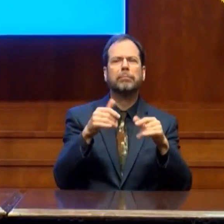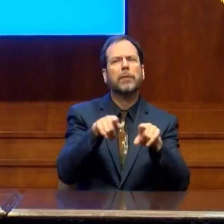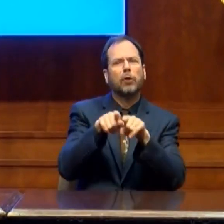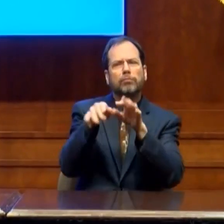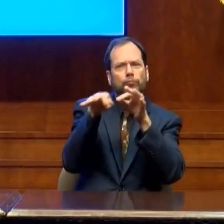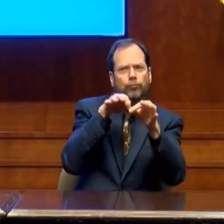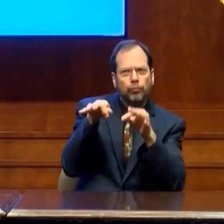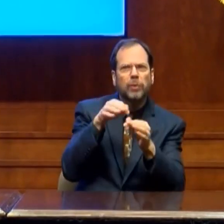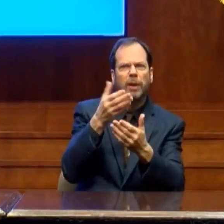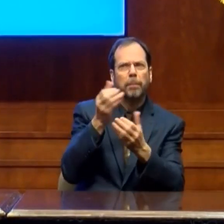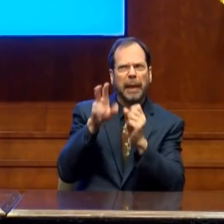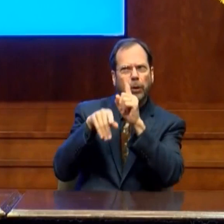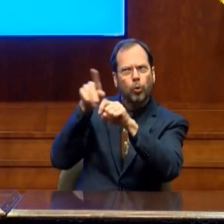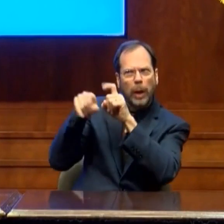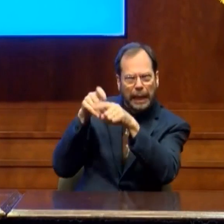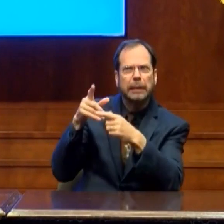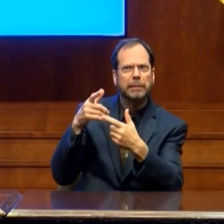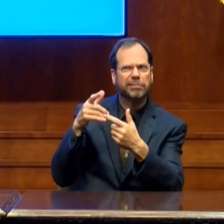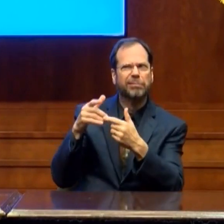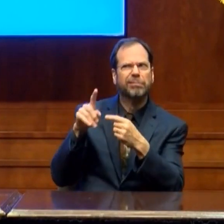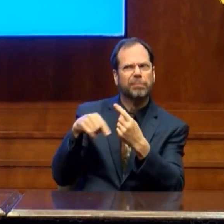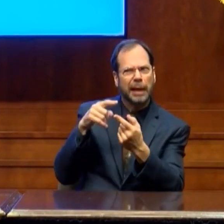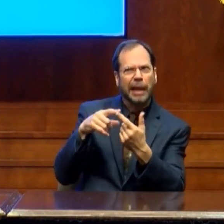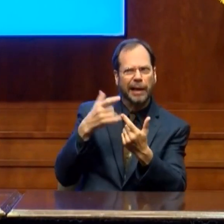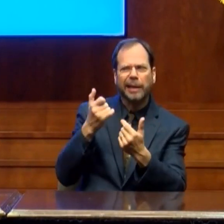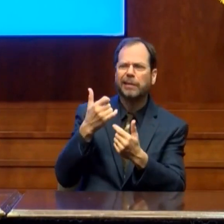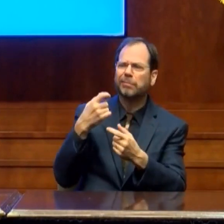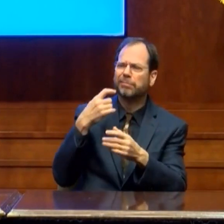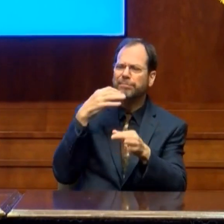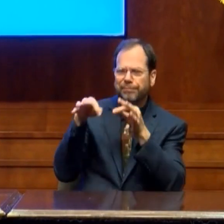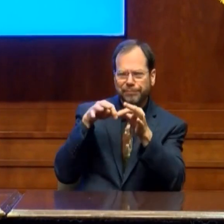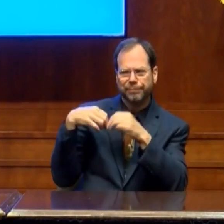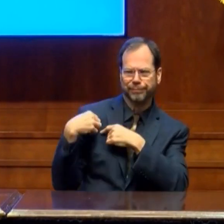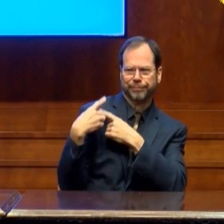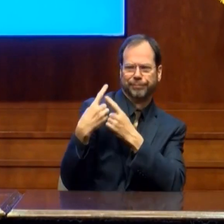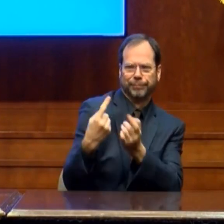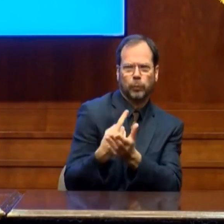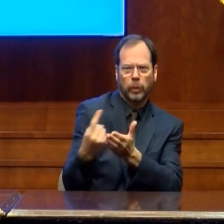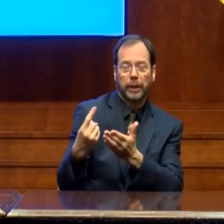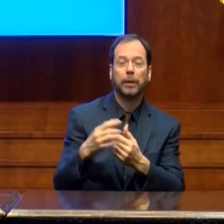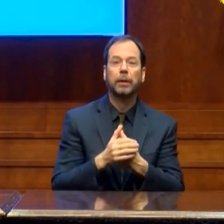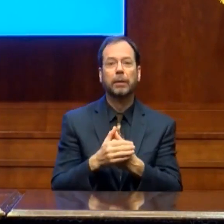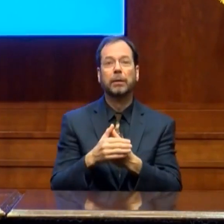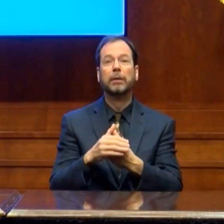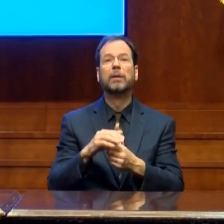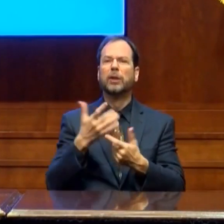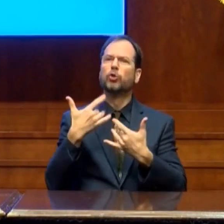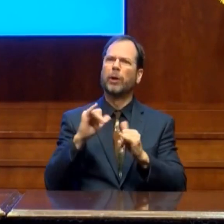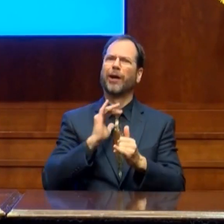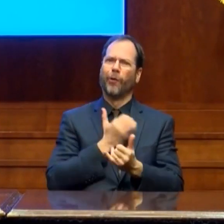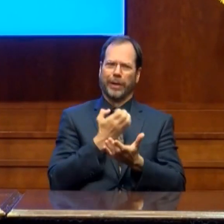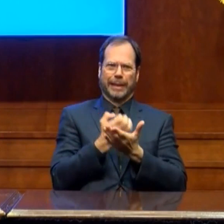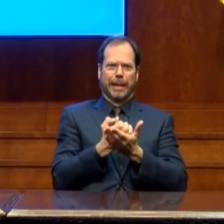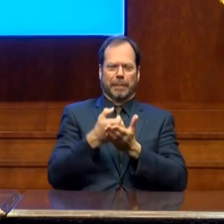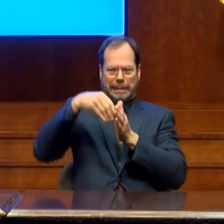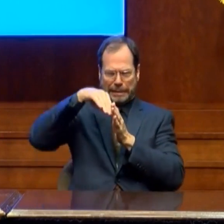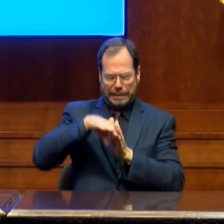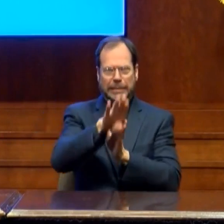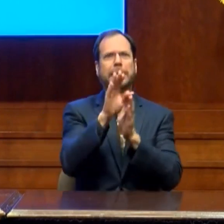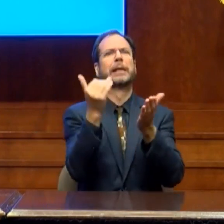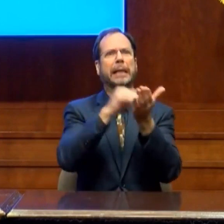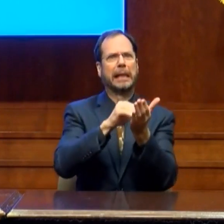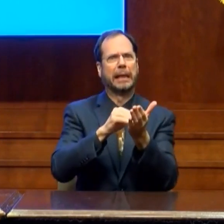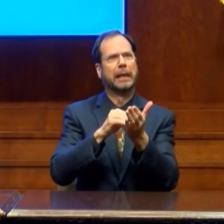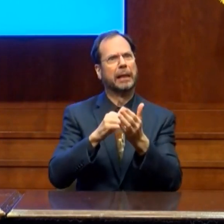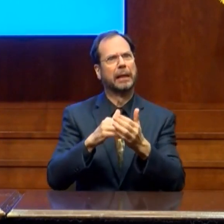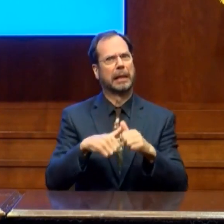of questions about something that he has been talking about over the past week or so, and that is economic revitalization.